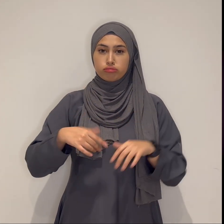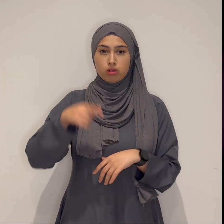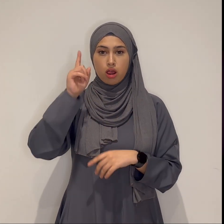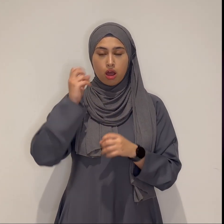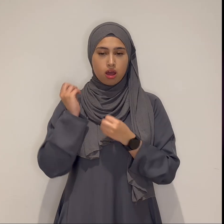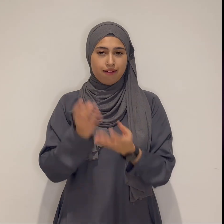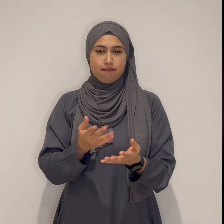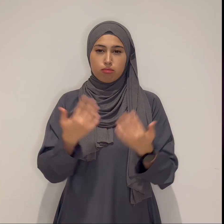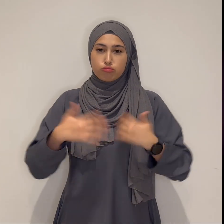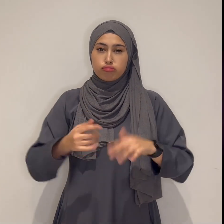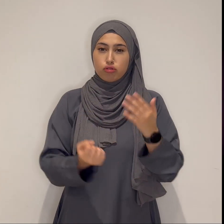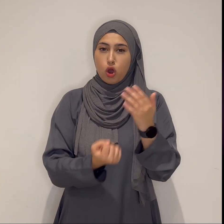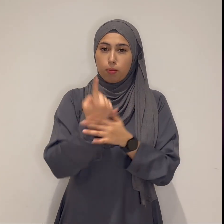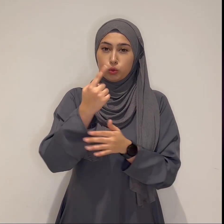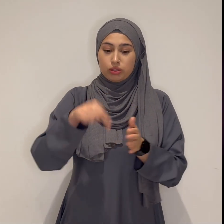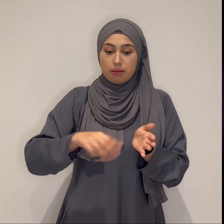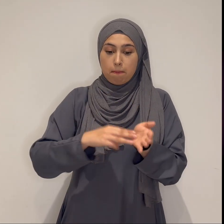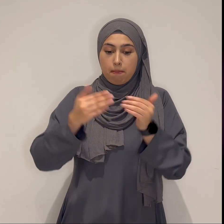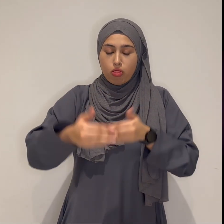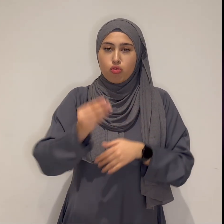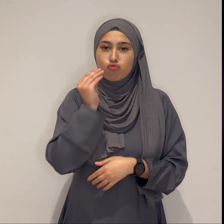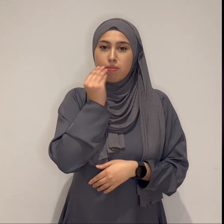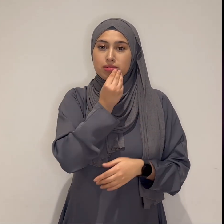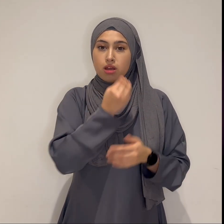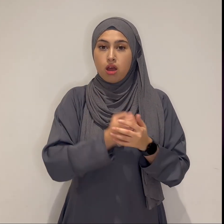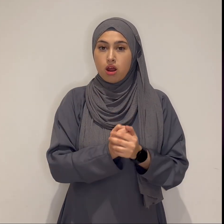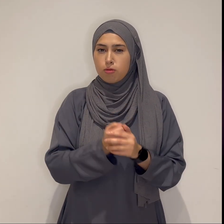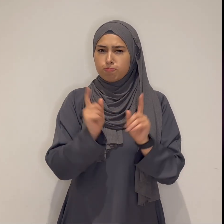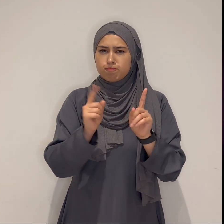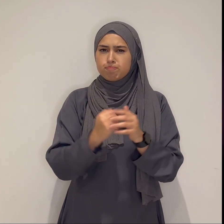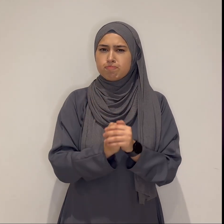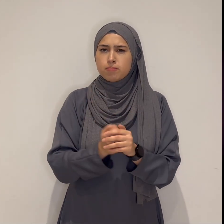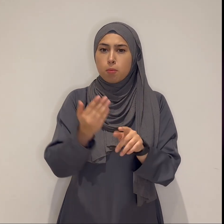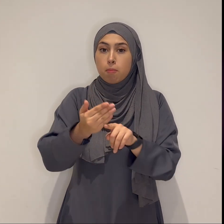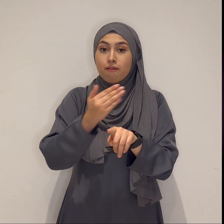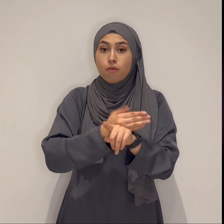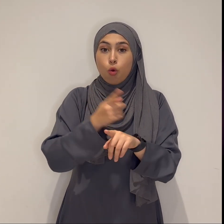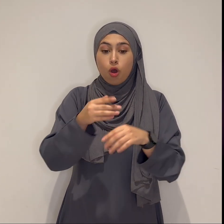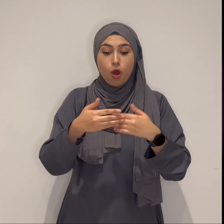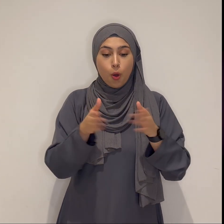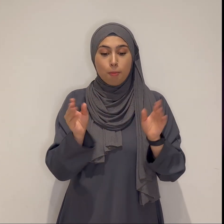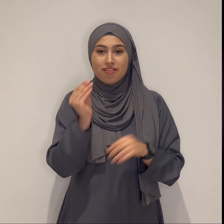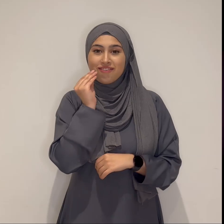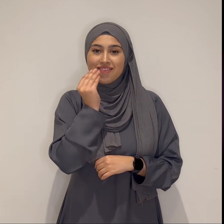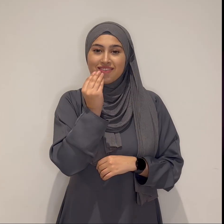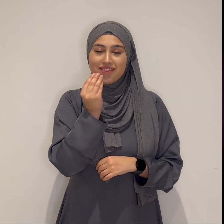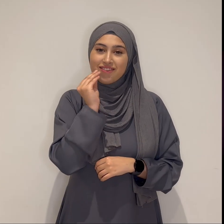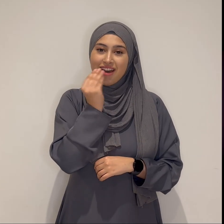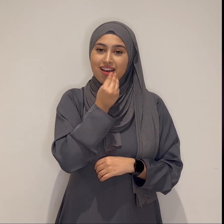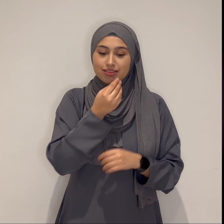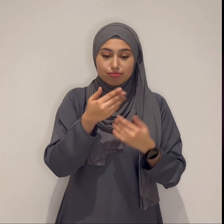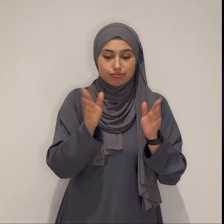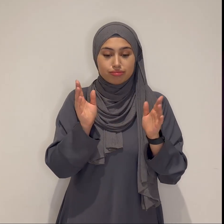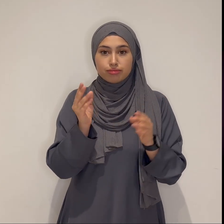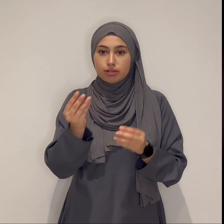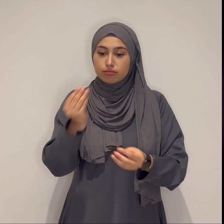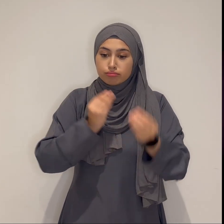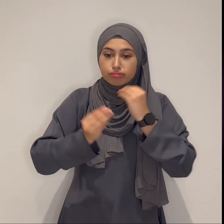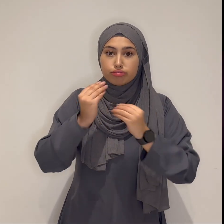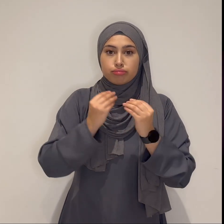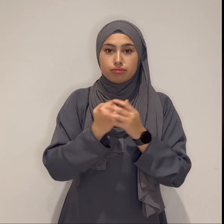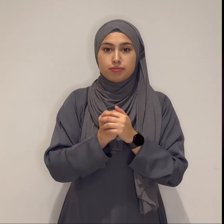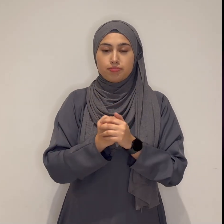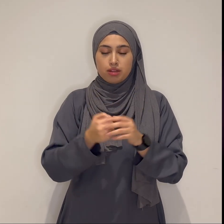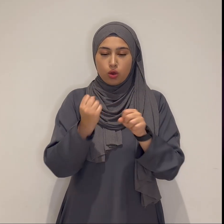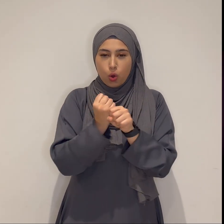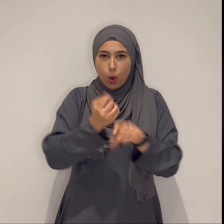Allah subhanahu wa ta'ala presents us with an amazing opportunity in the month of Ramadan, that before you break your fast, there is a golden opportunity where Allah subhanahu